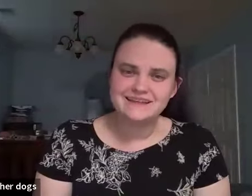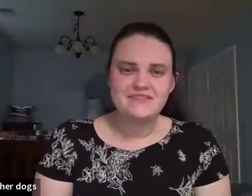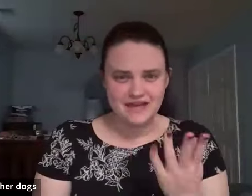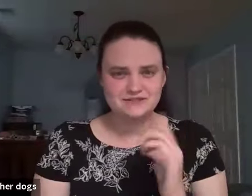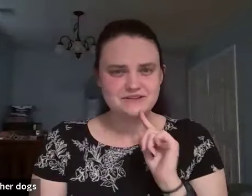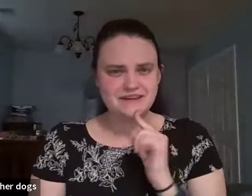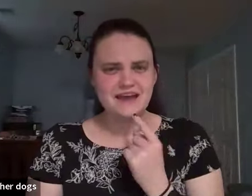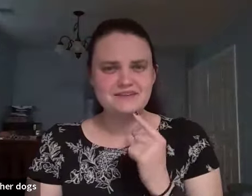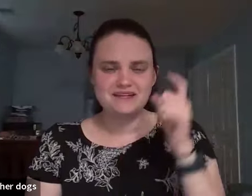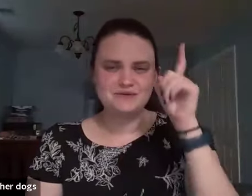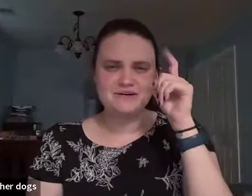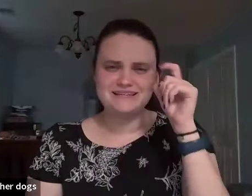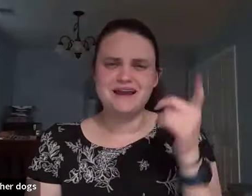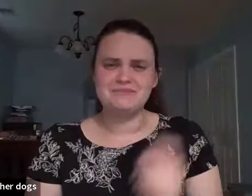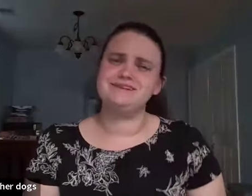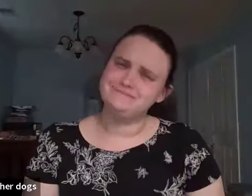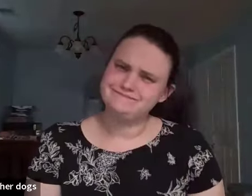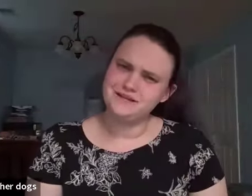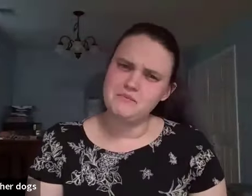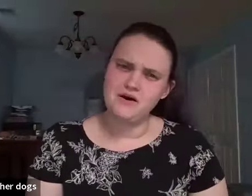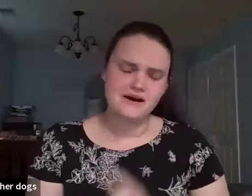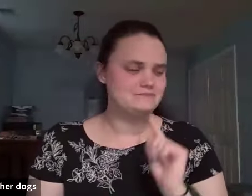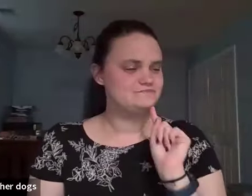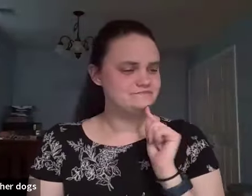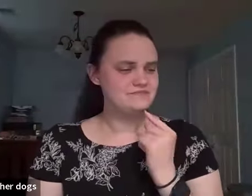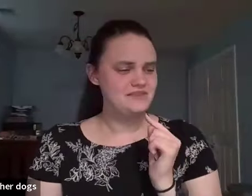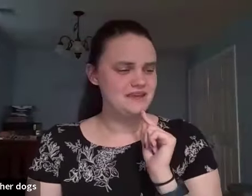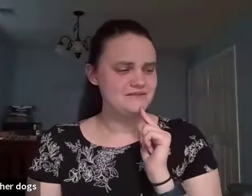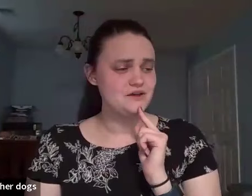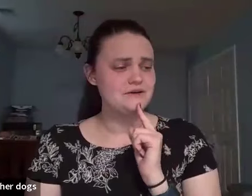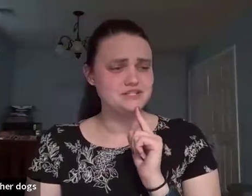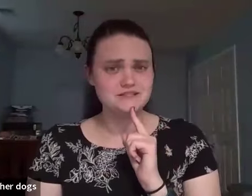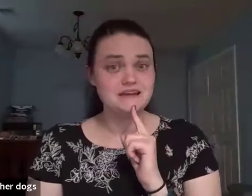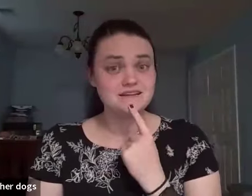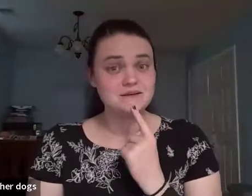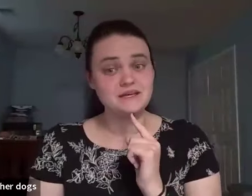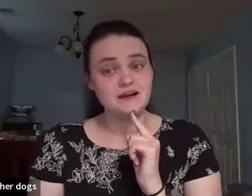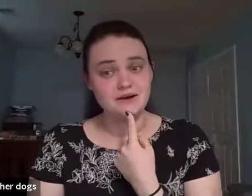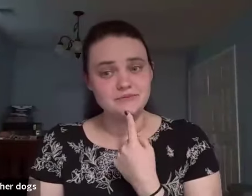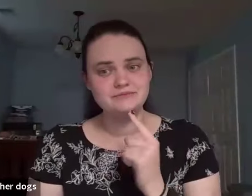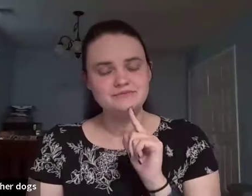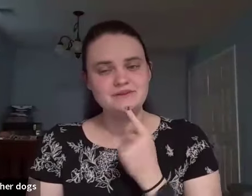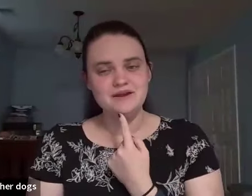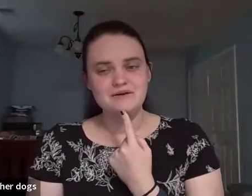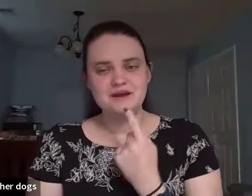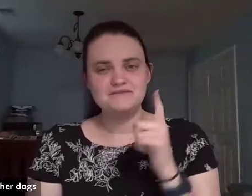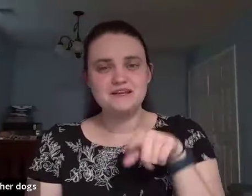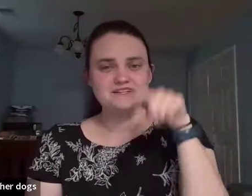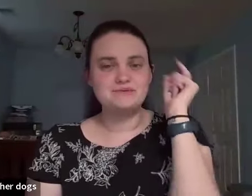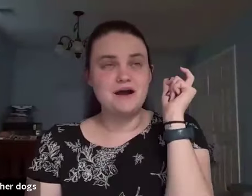"Really?" that sort of thing, and that's why I always have my eyebrows like, "Come on," even though it should technically be up. But I feel like if I do them